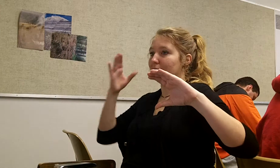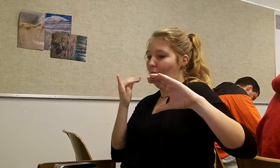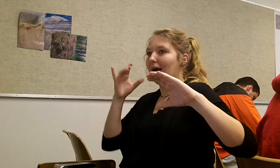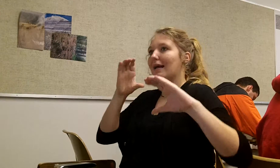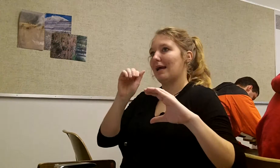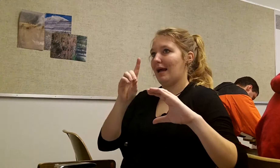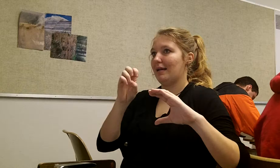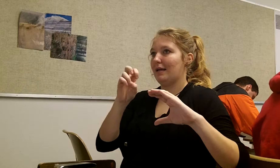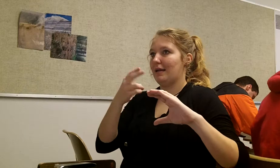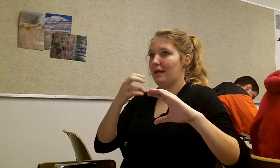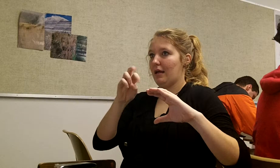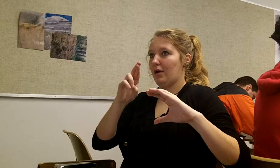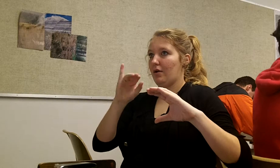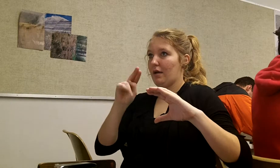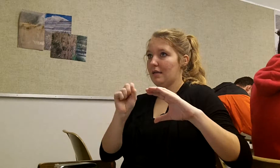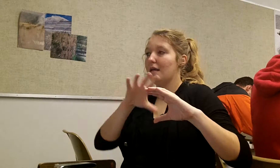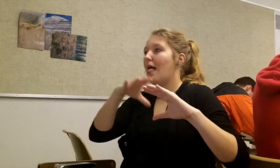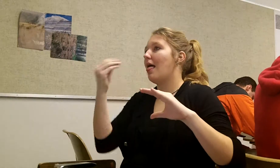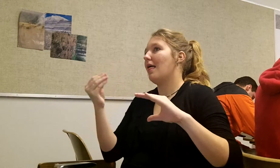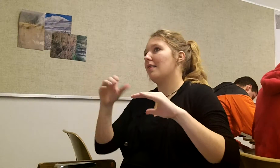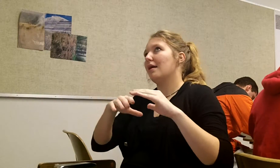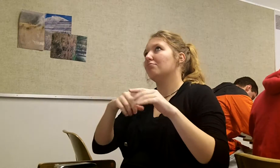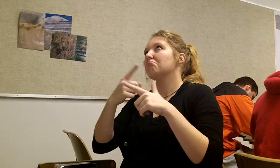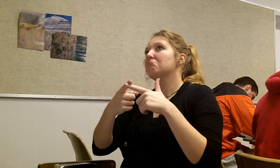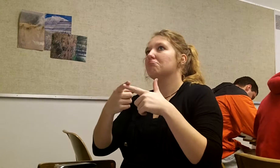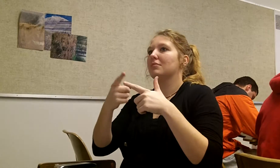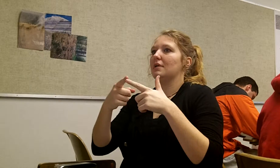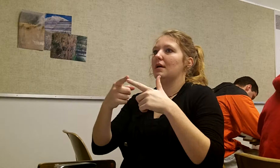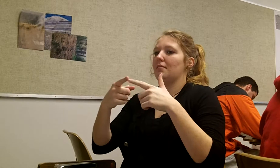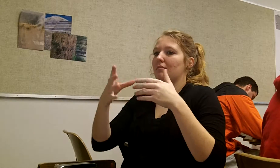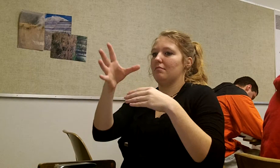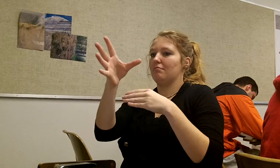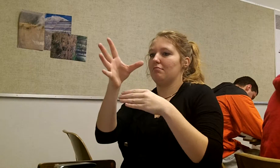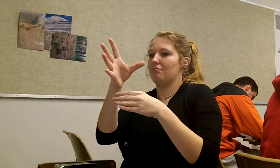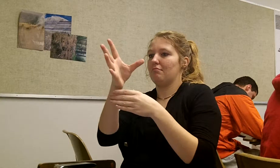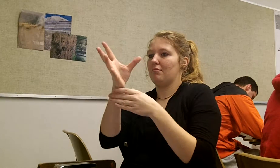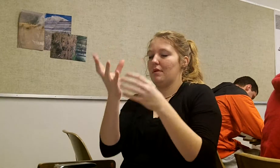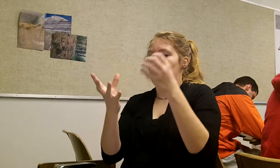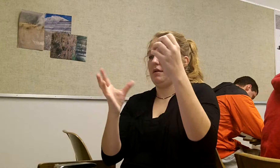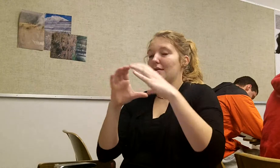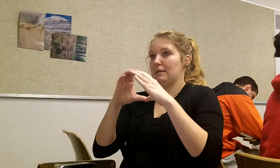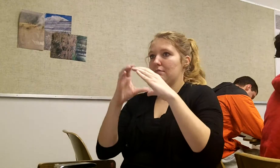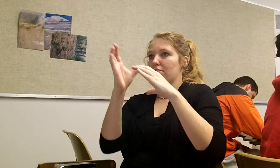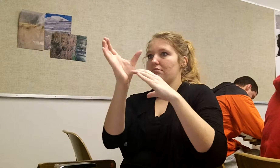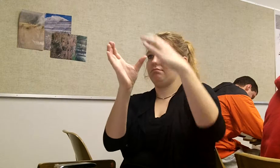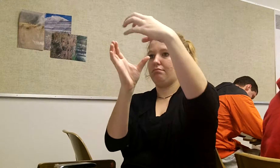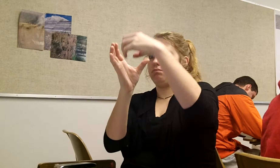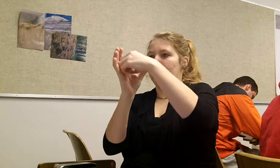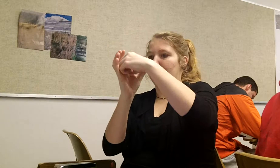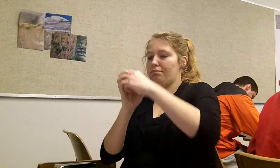competence. And then I gave you two examples of signaling pathways. FGF signaling, which in this case we talked